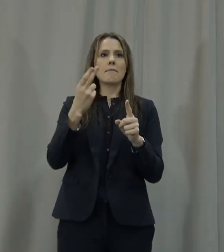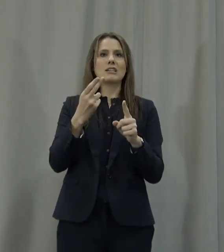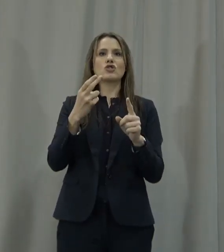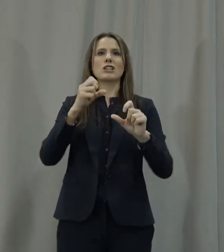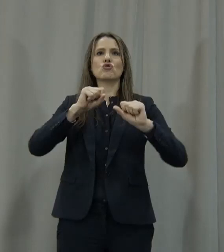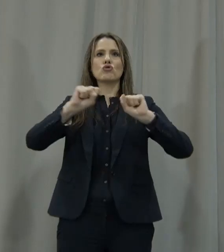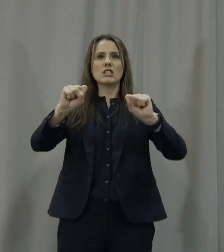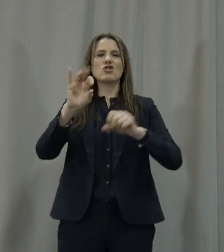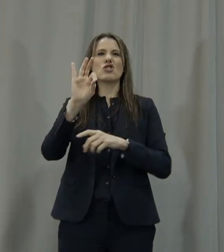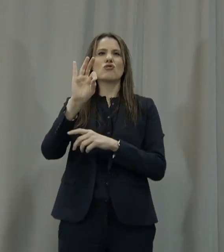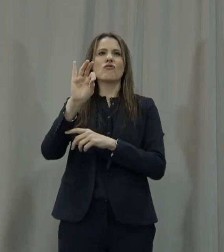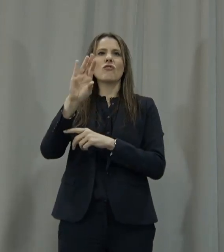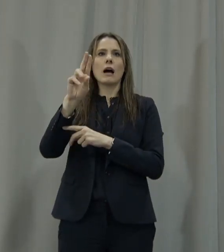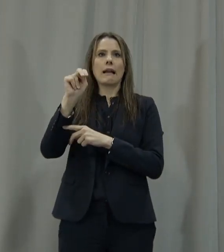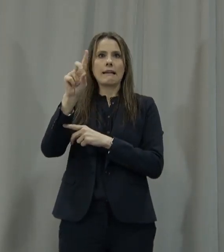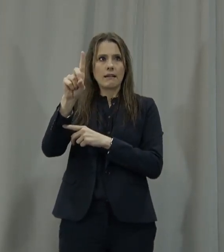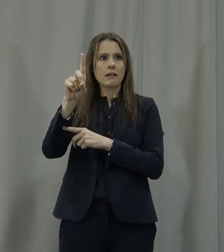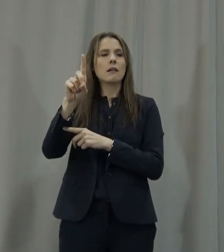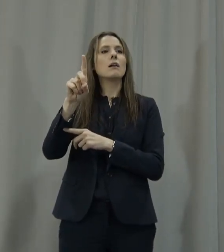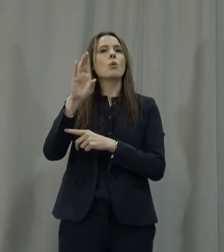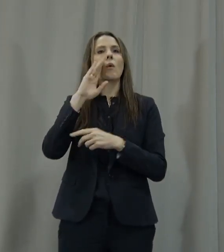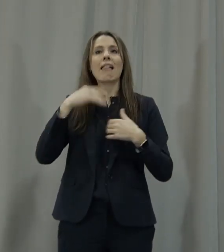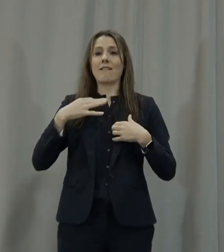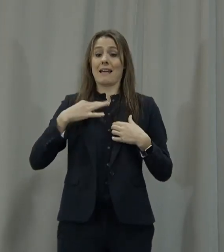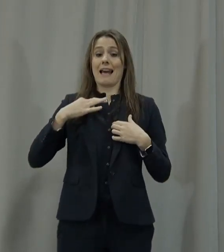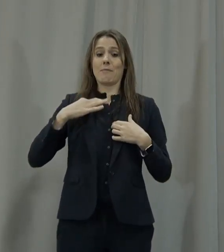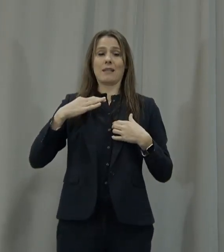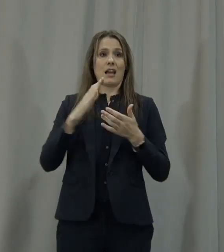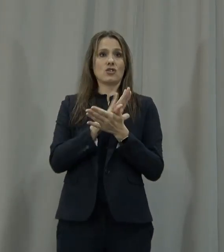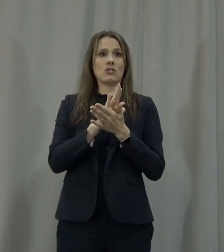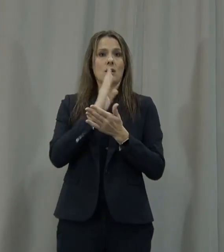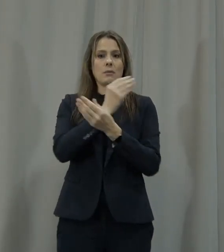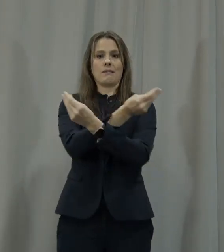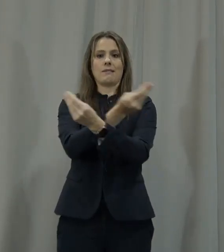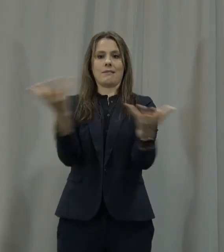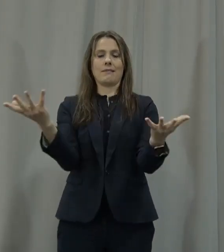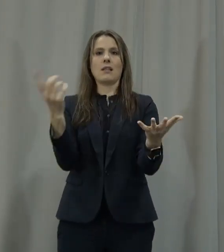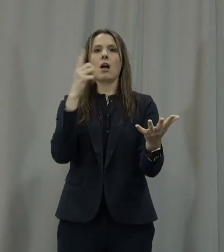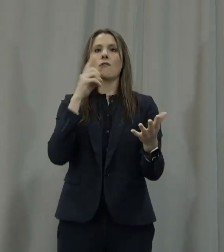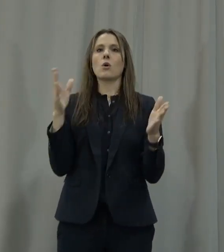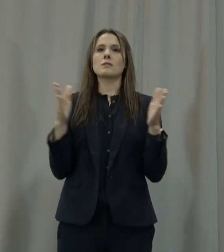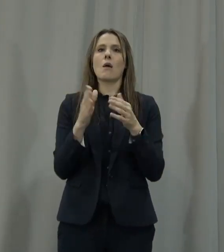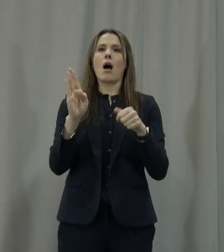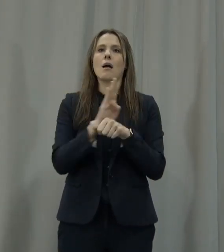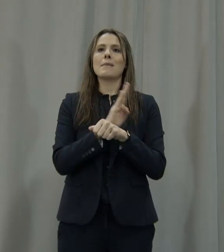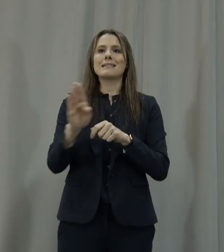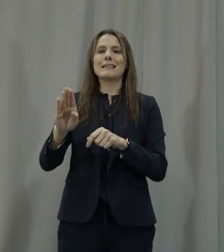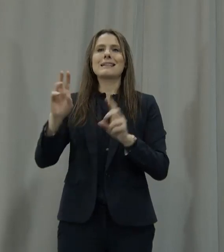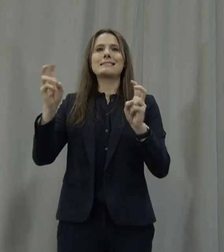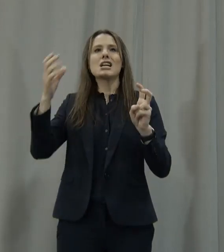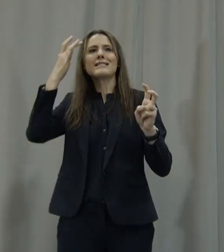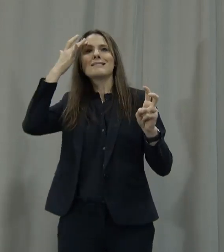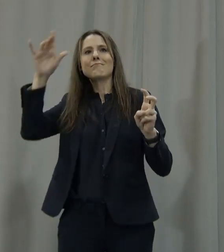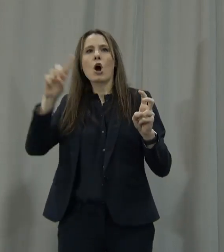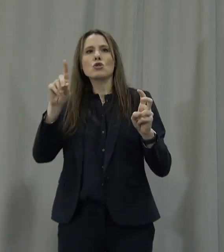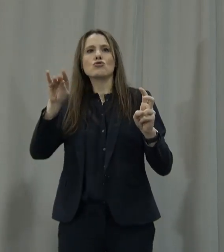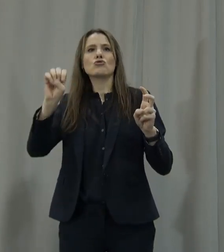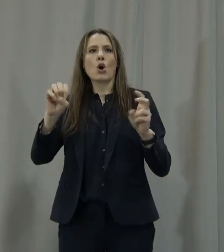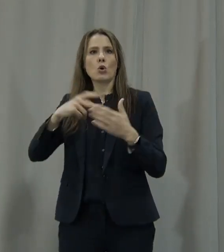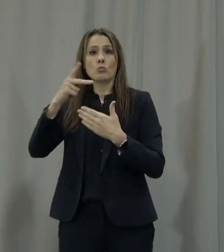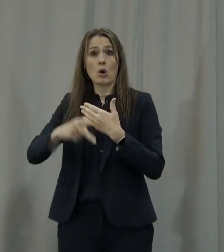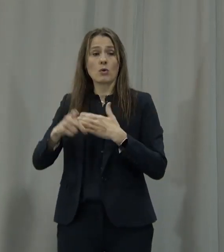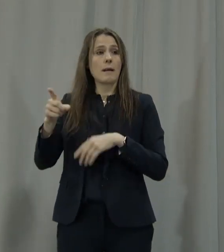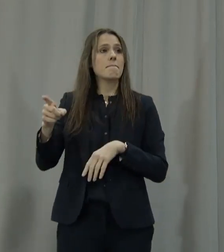Fund will be releasing applications for the Small Business Smart Zone program. The effort is designed to